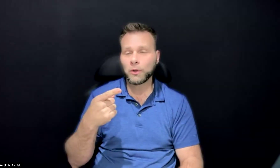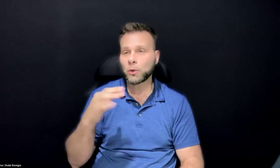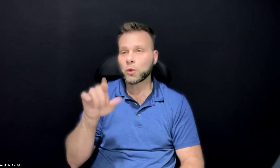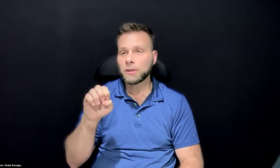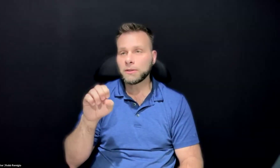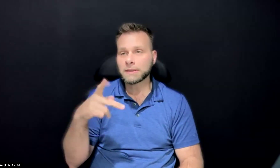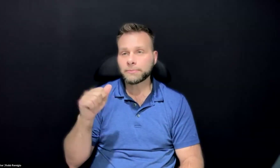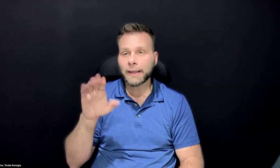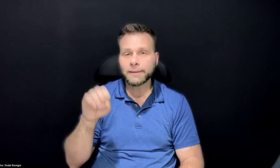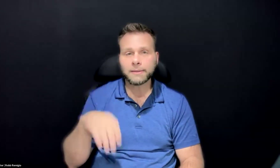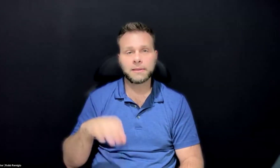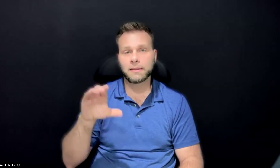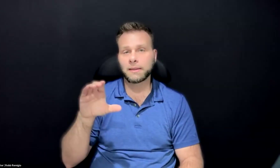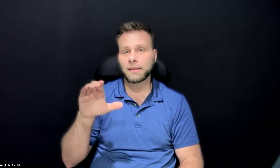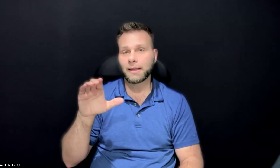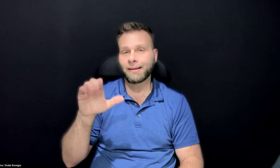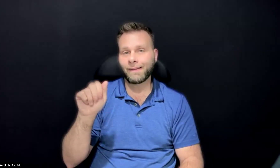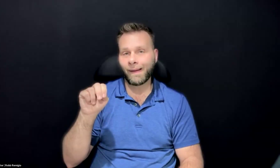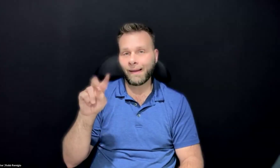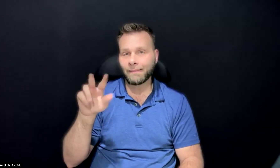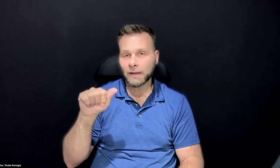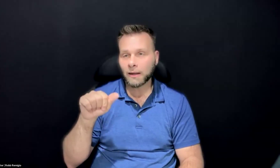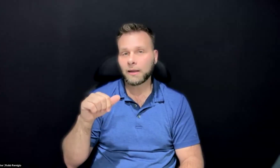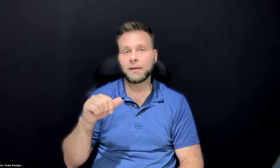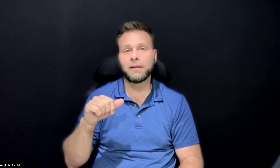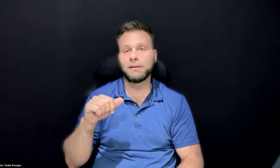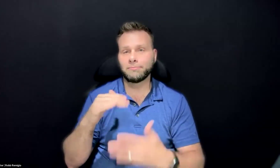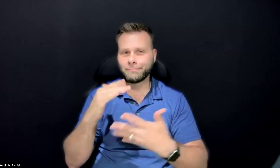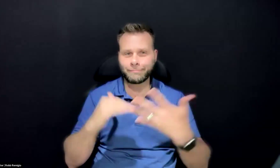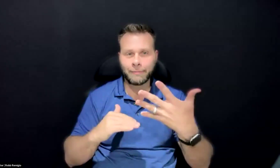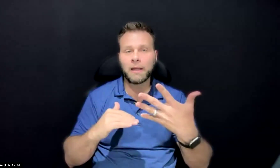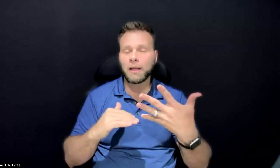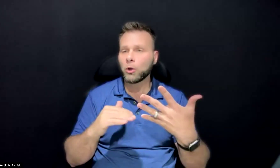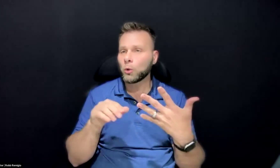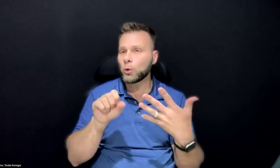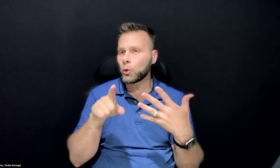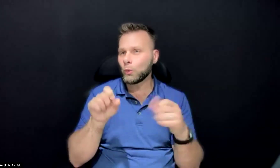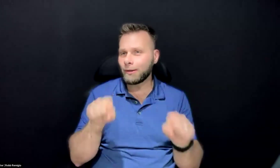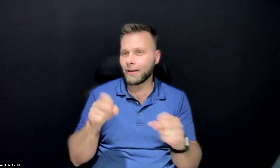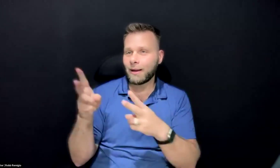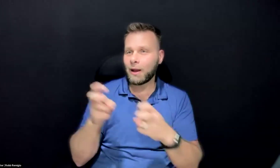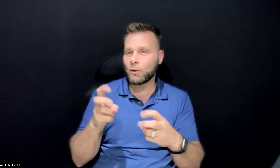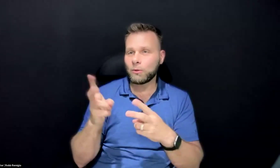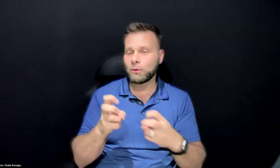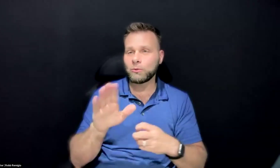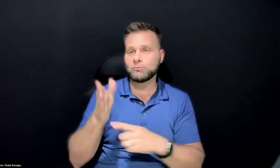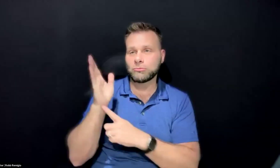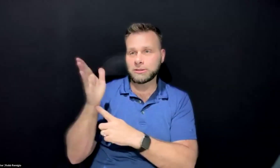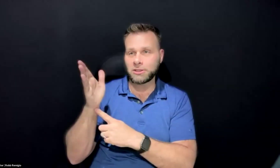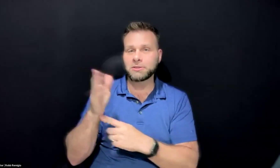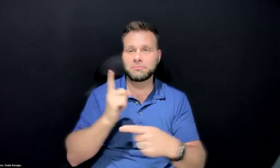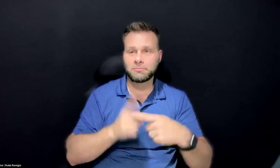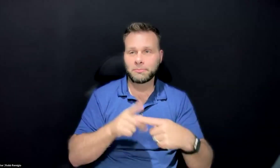I know for a fact, I know at least Google Slides, you can download your presentation as a PowerPoint.